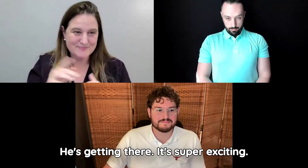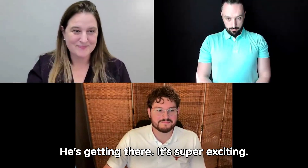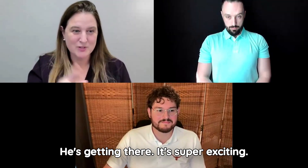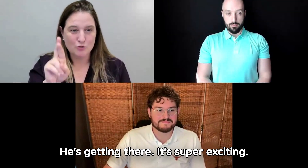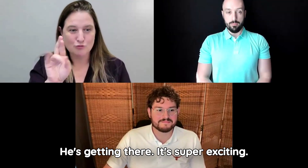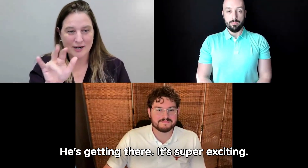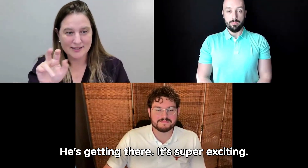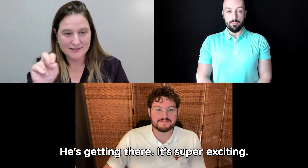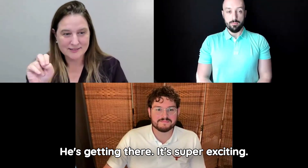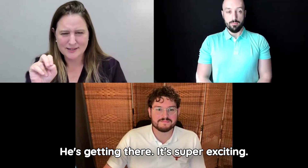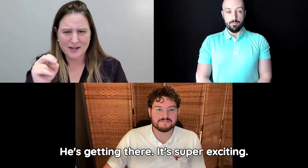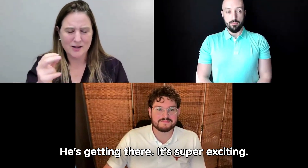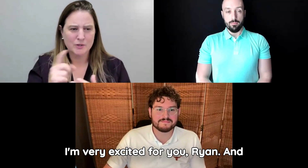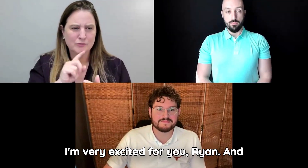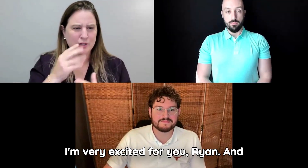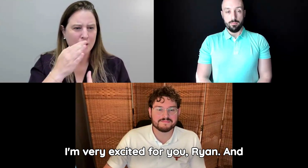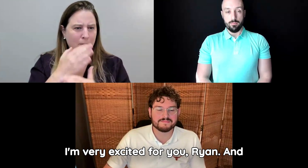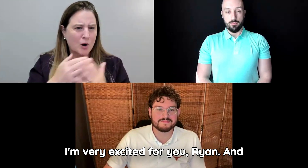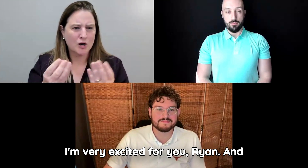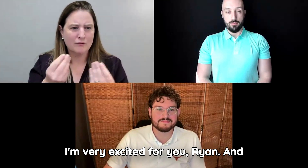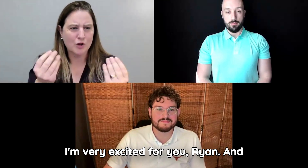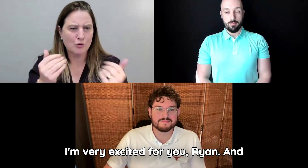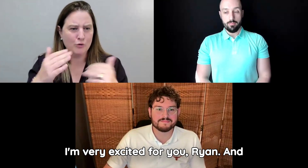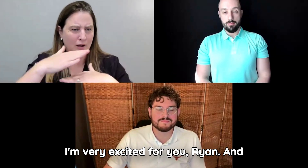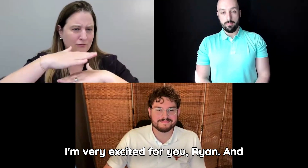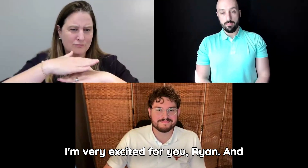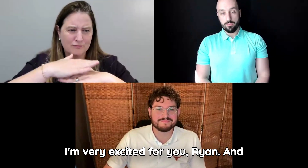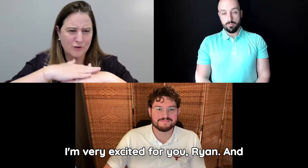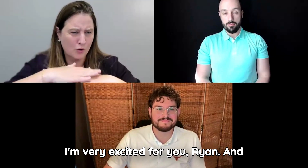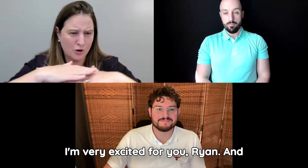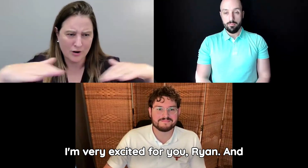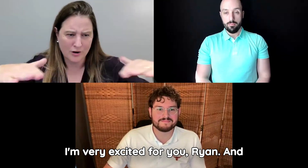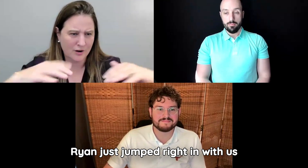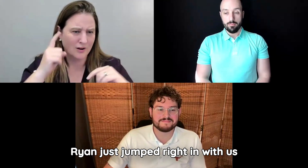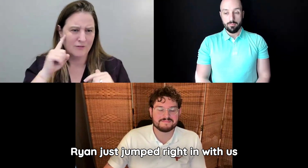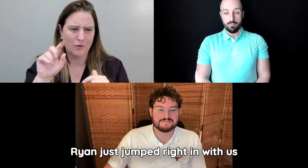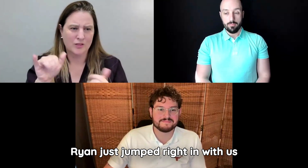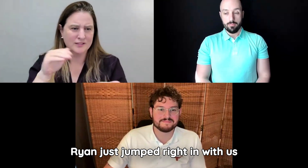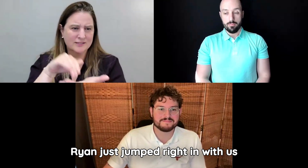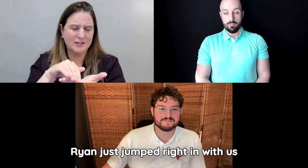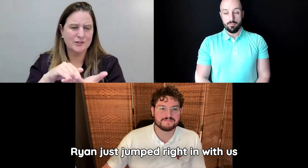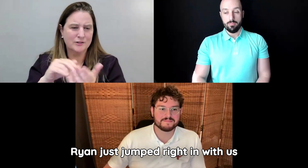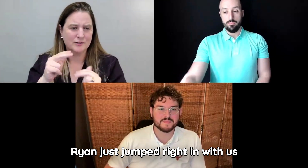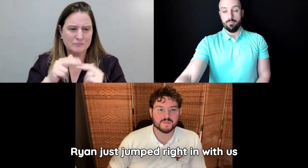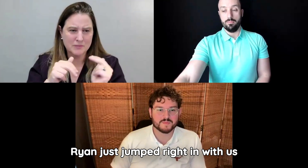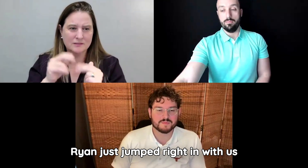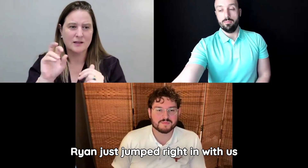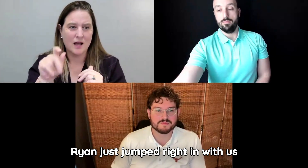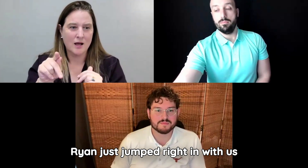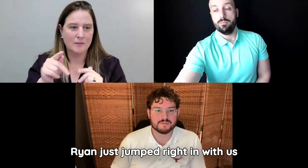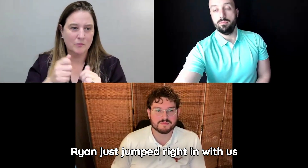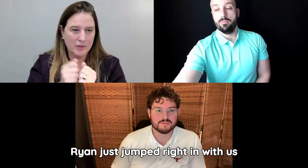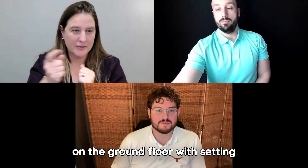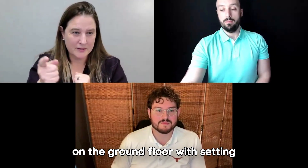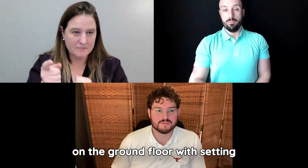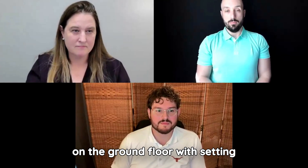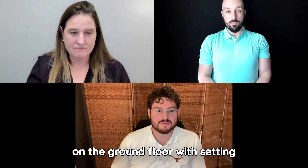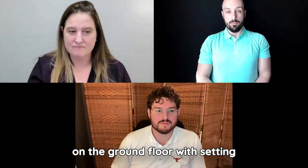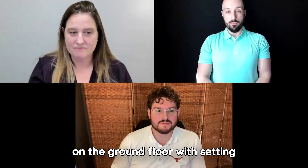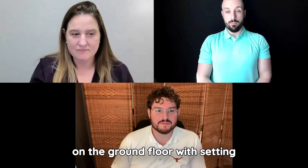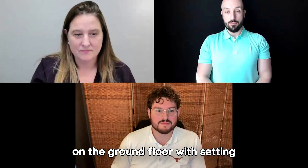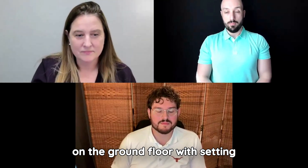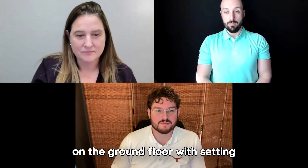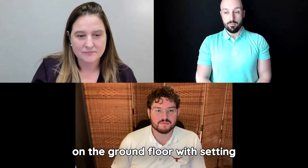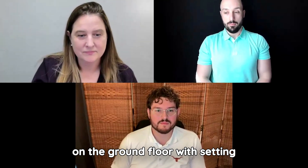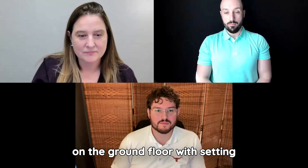getting there. It's super exciting. I'm very excited for you, Ryan. And Ryan just jumped right in with us